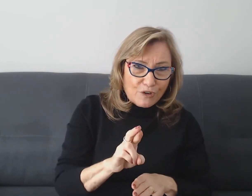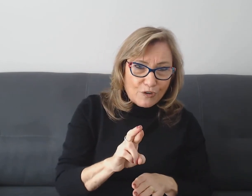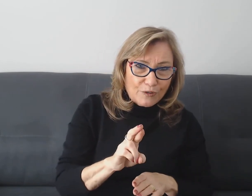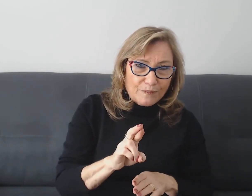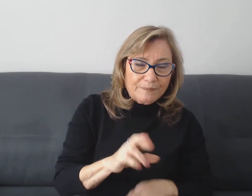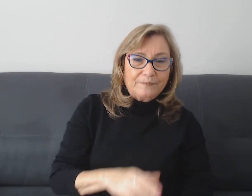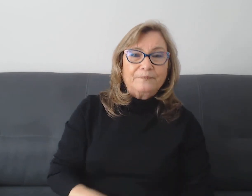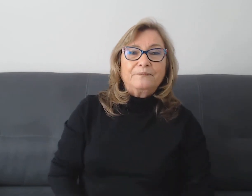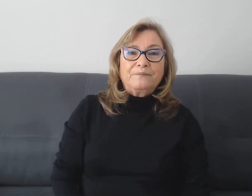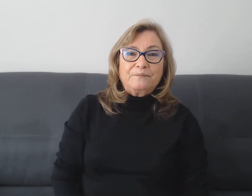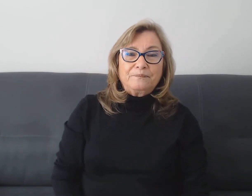Again,